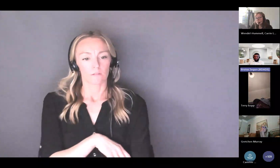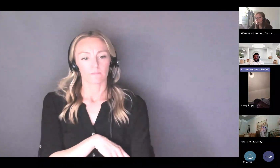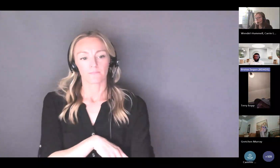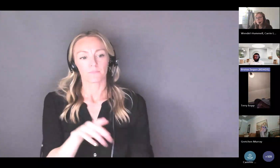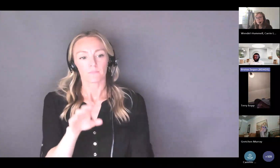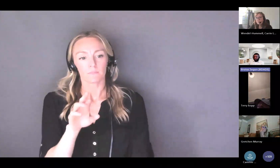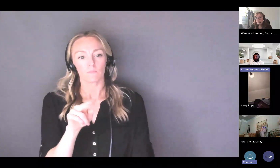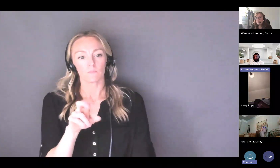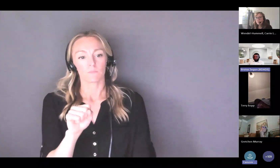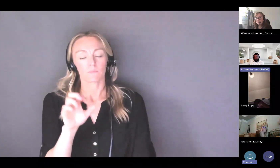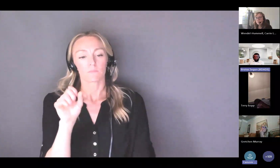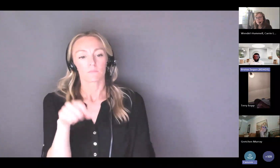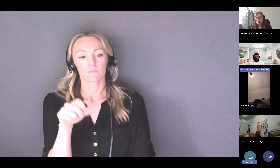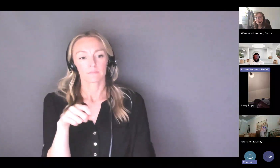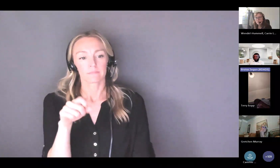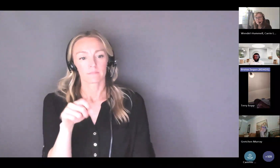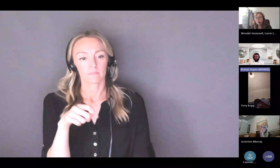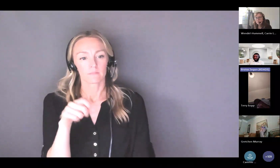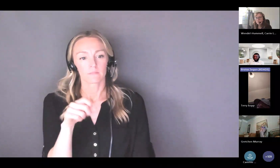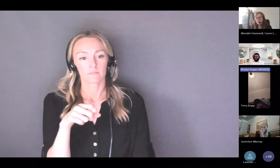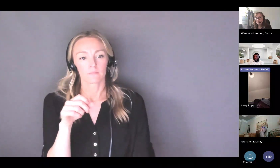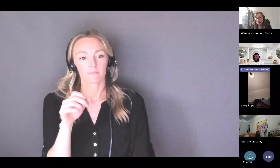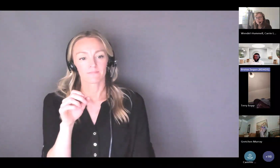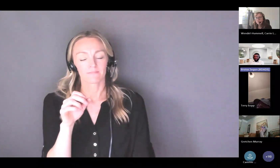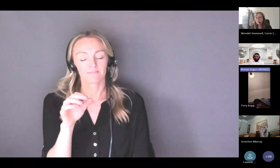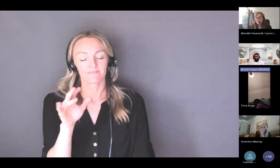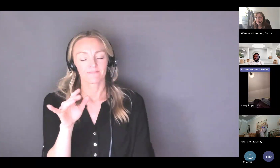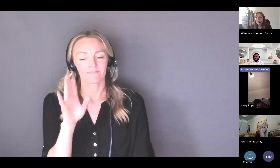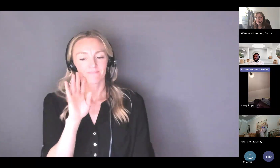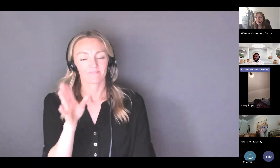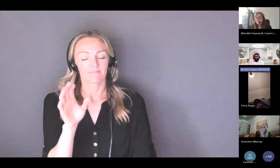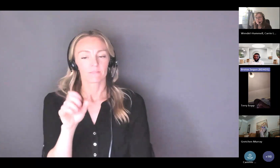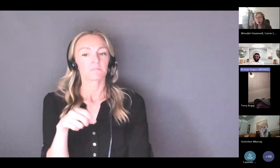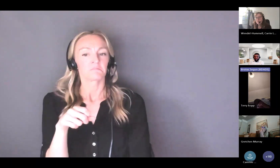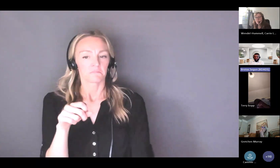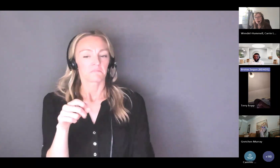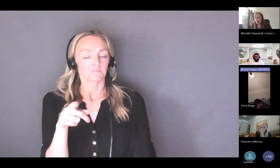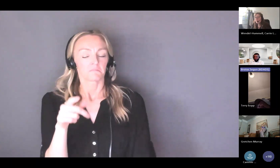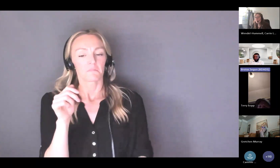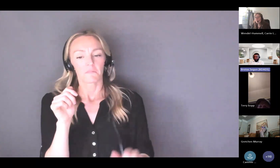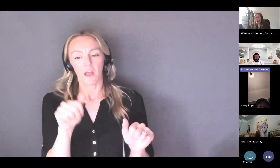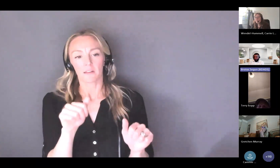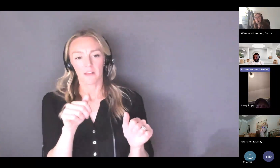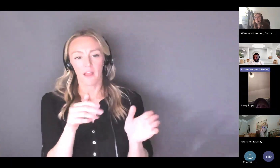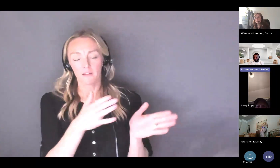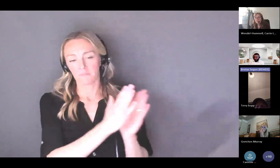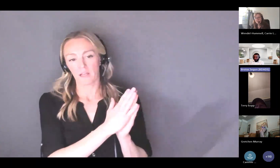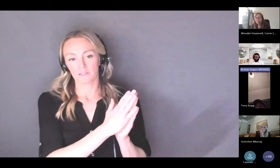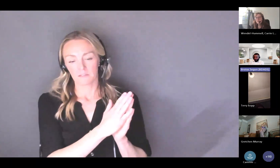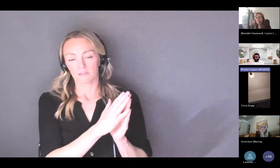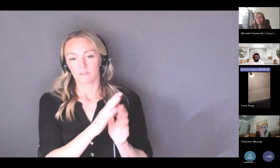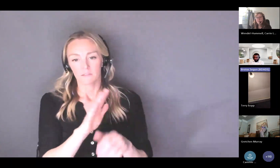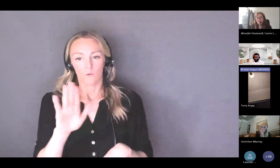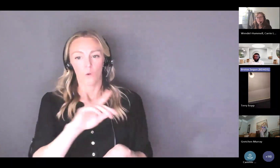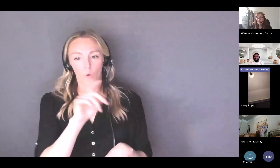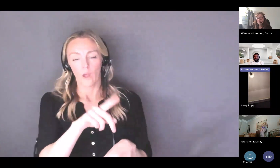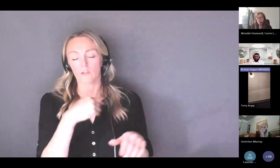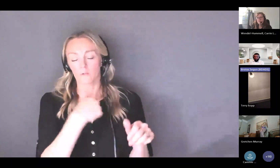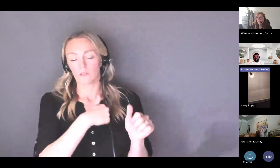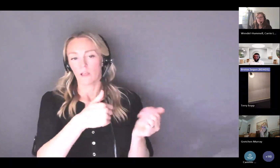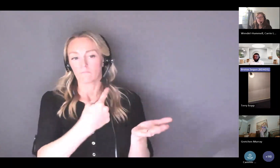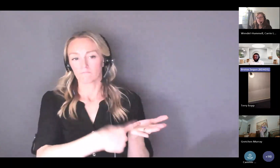hi, Cami. Yes, we'll take some of those questions back. Yes, like that would be something we'll take back and, discuss.